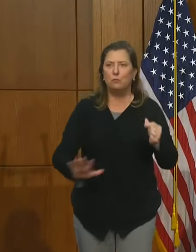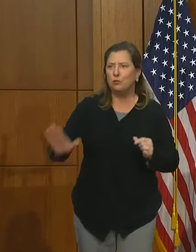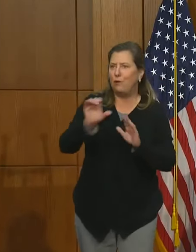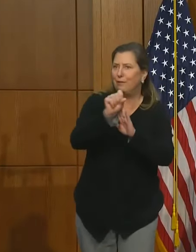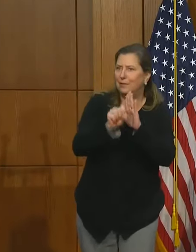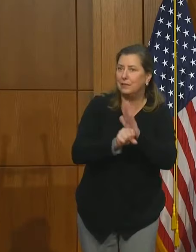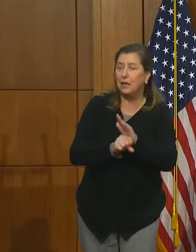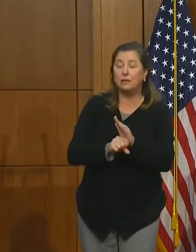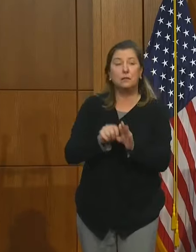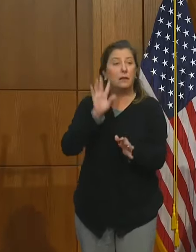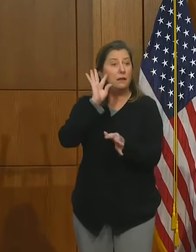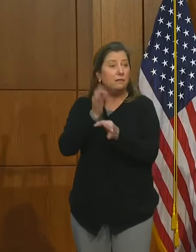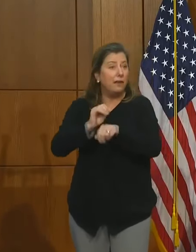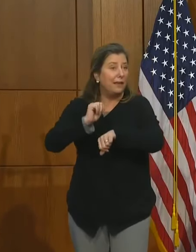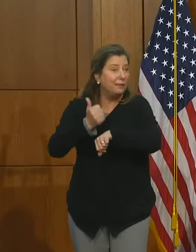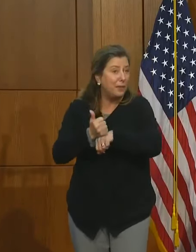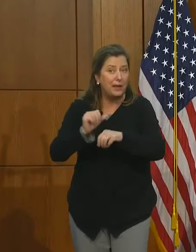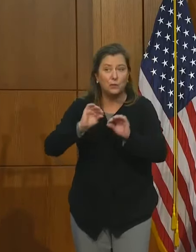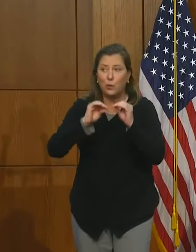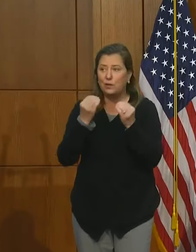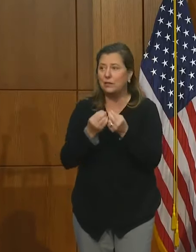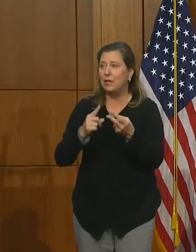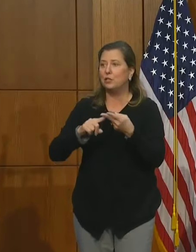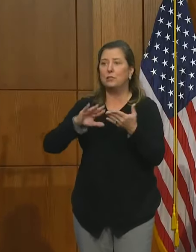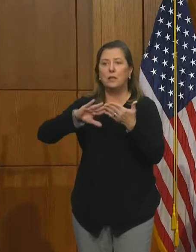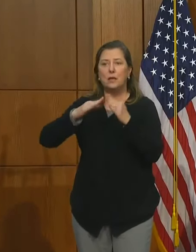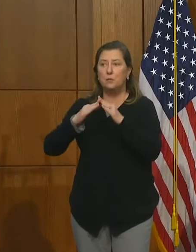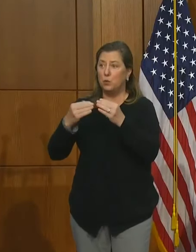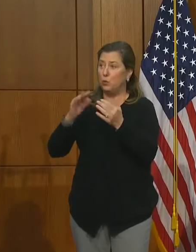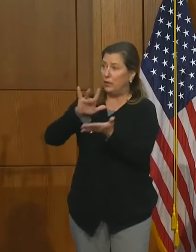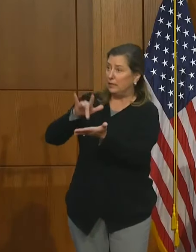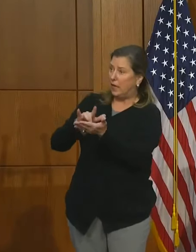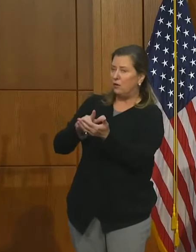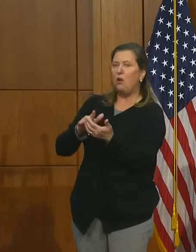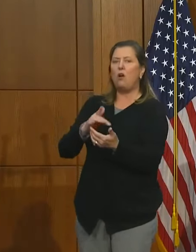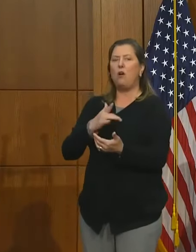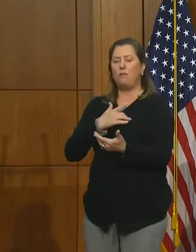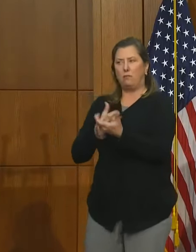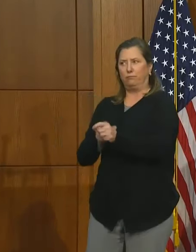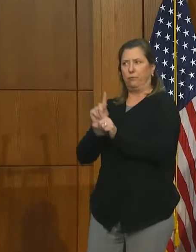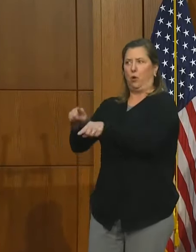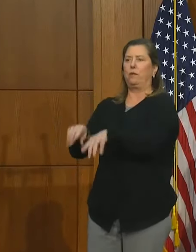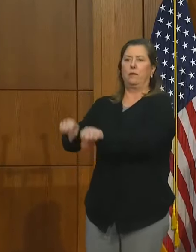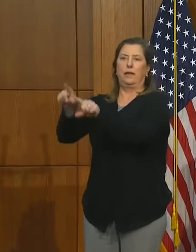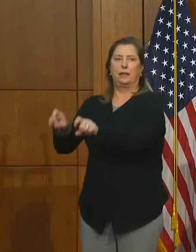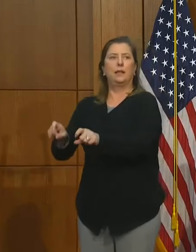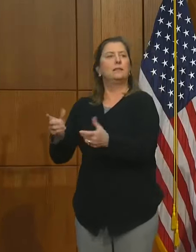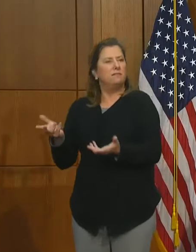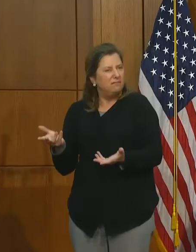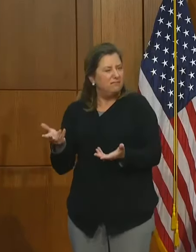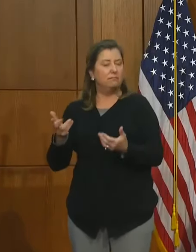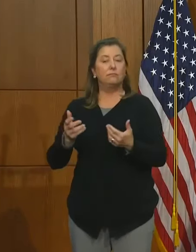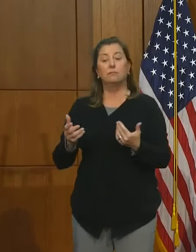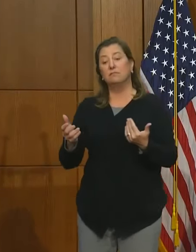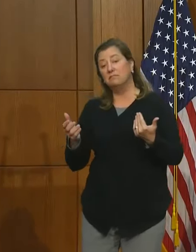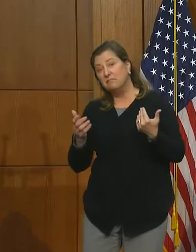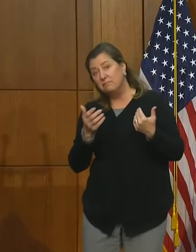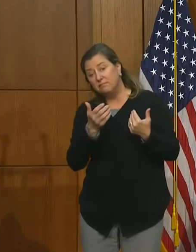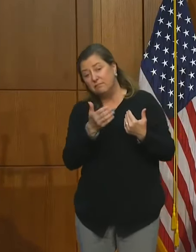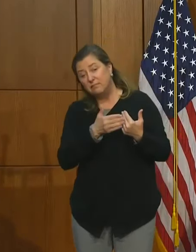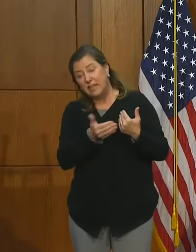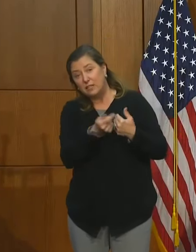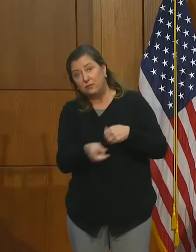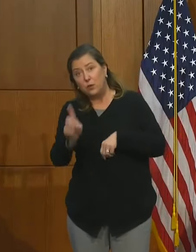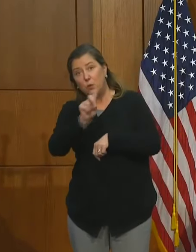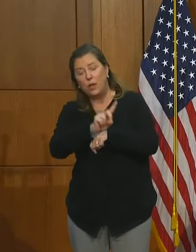faith-based organizations, community centers, places they can go, they know their communities really well, and test there. In the next coming days, I think we'll be